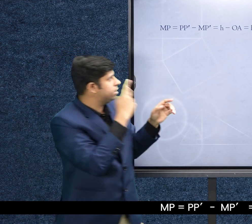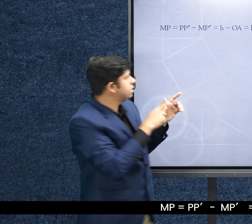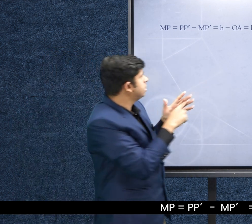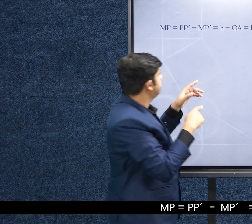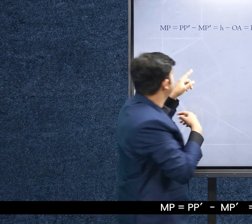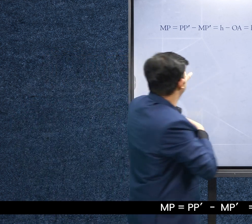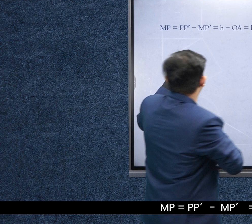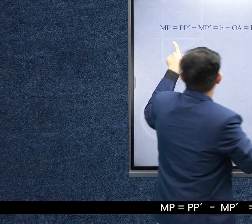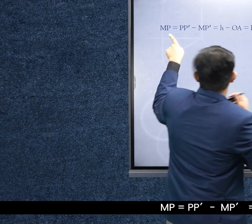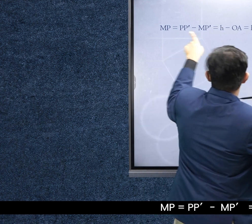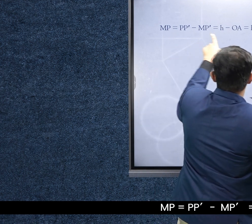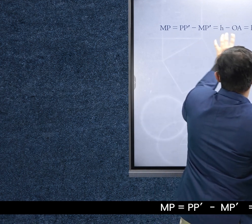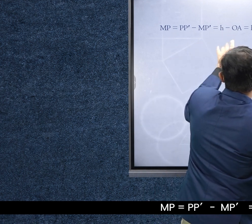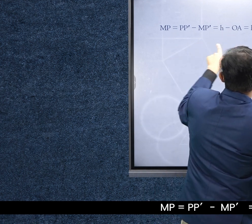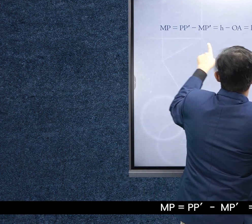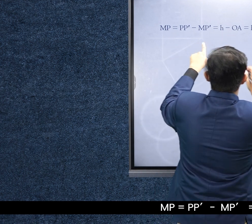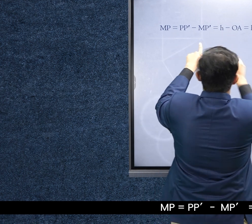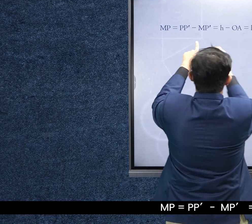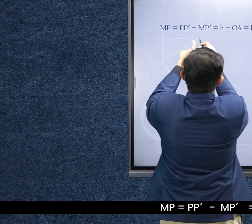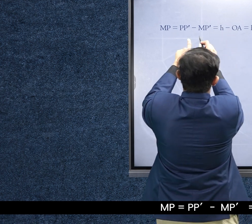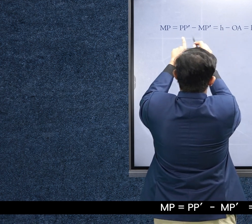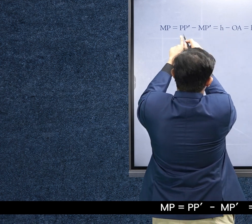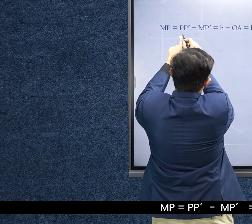equal to H minus 12.